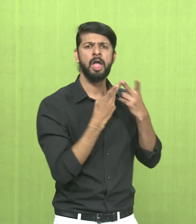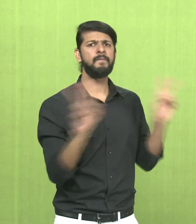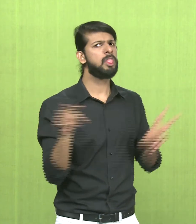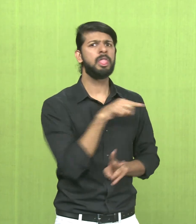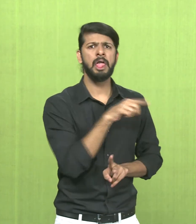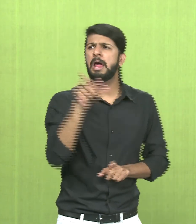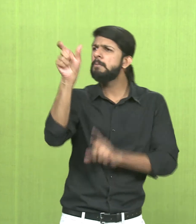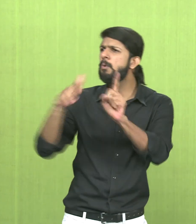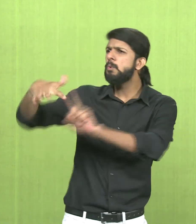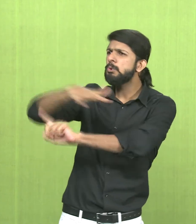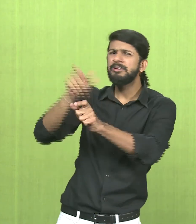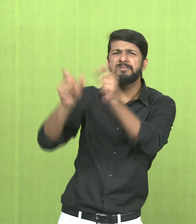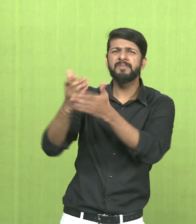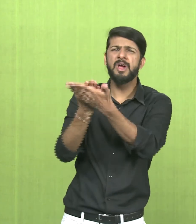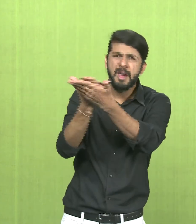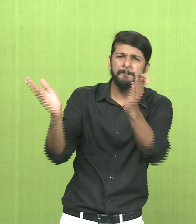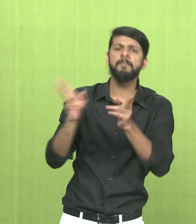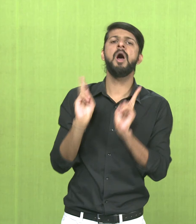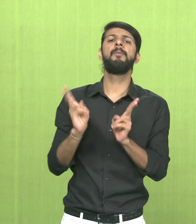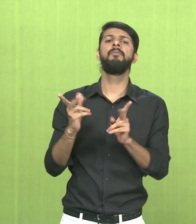who really inspired Pablo Picasso.